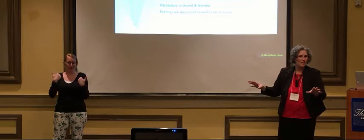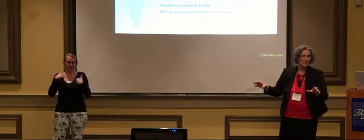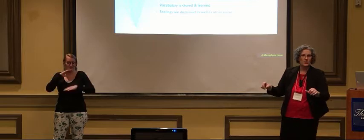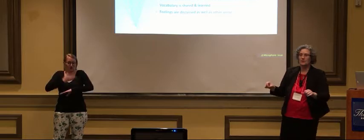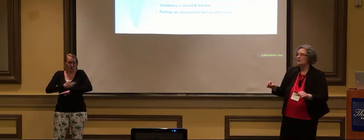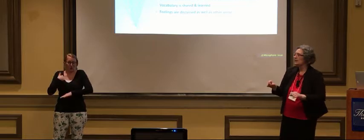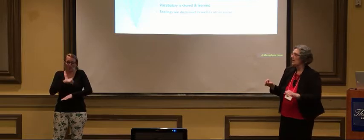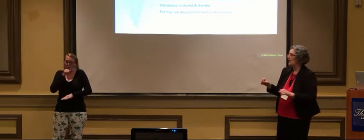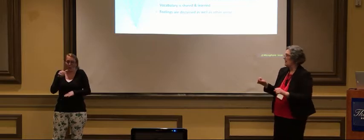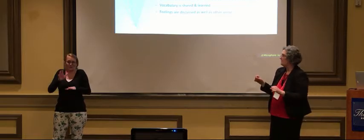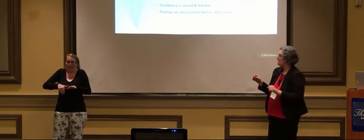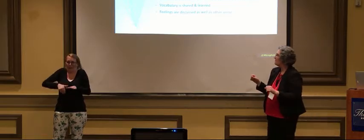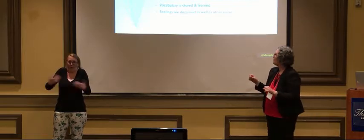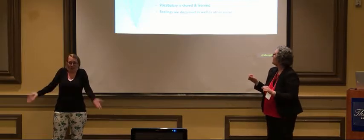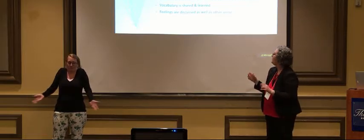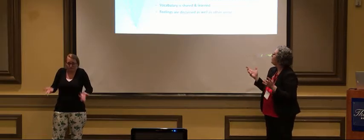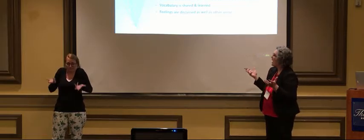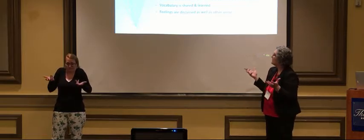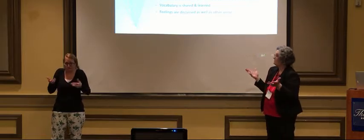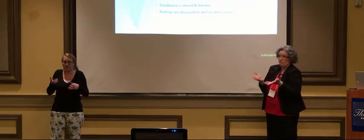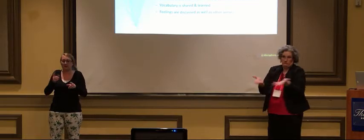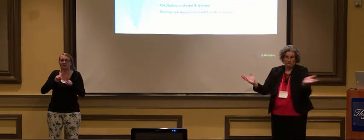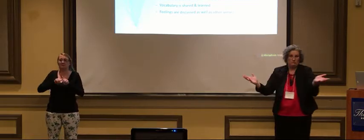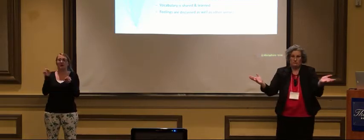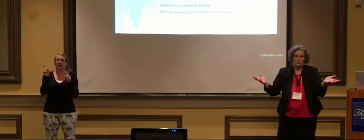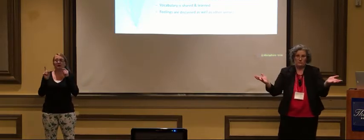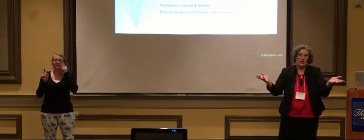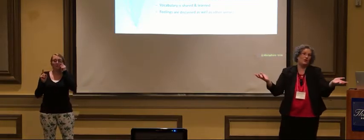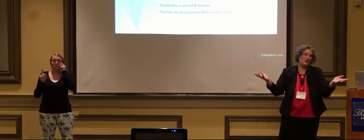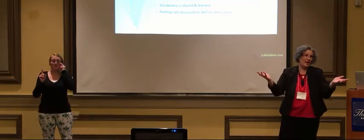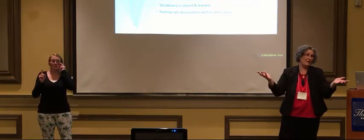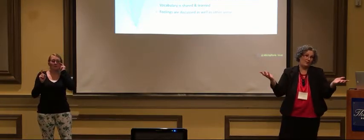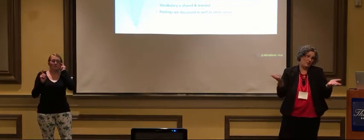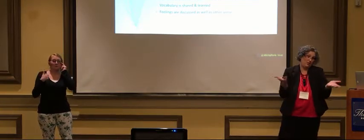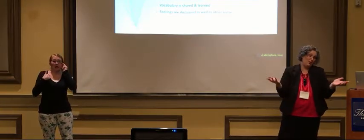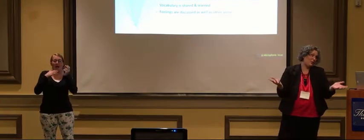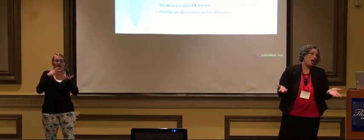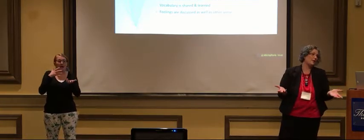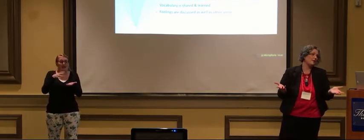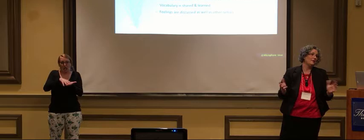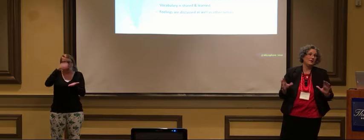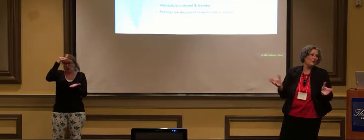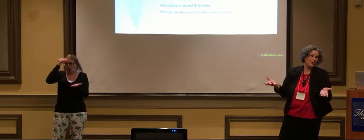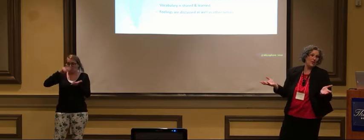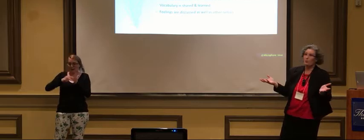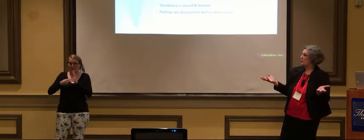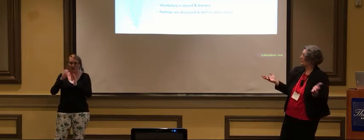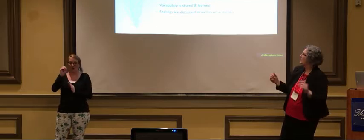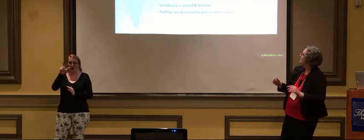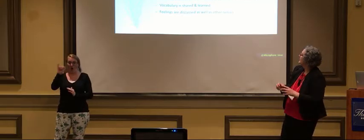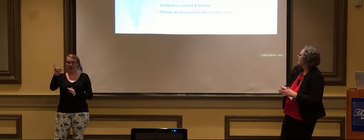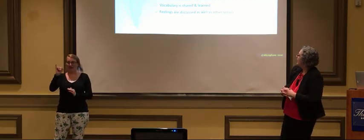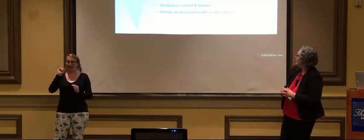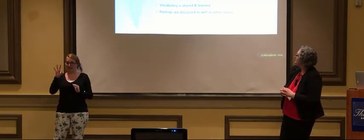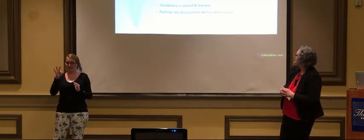don't do skateboarding. But I learned you can do an ollie if you're